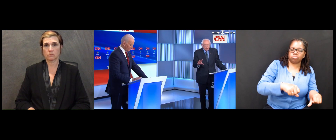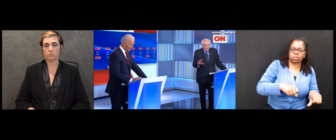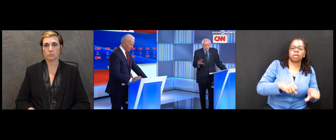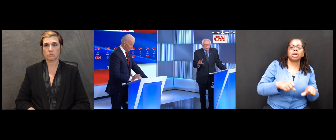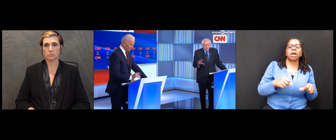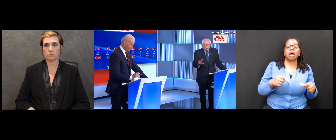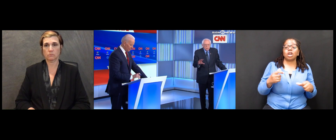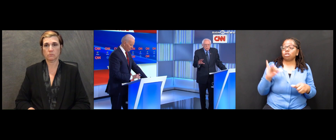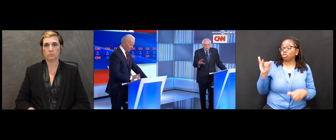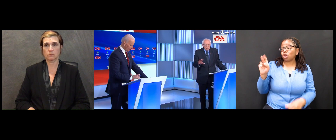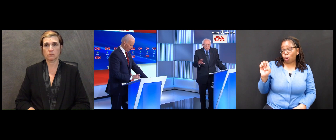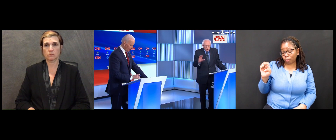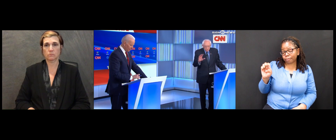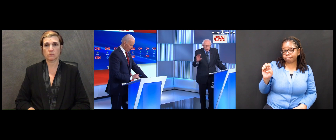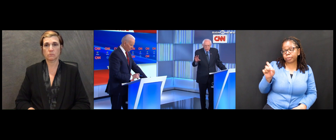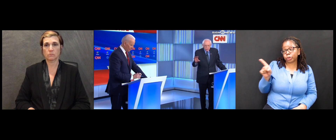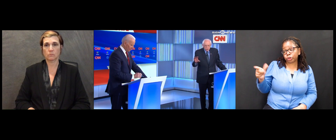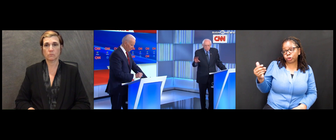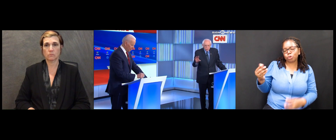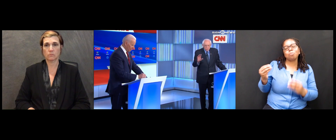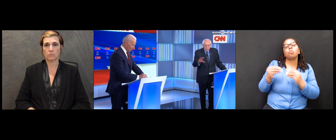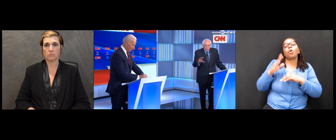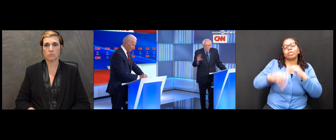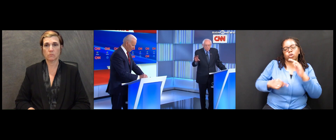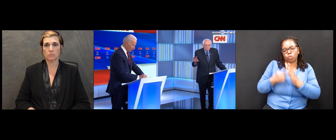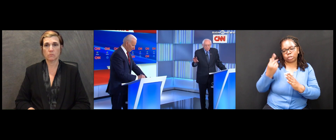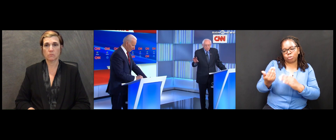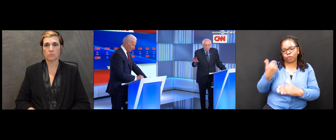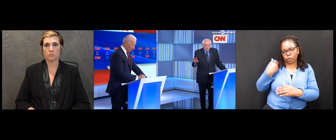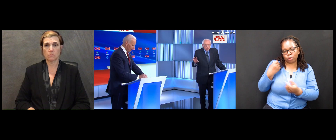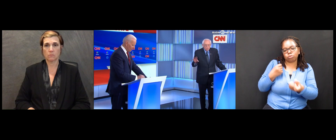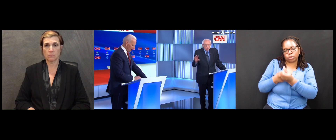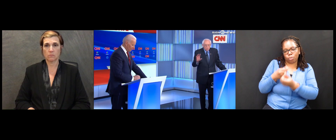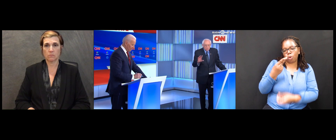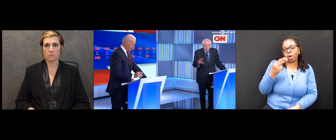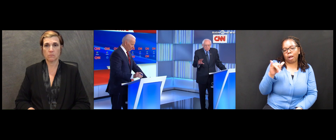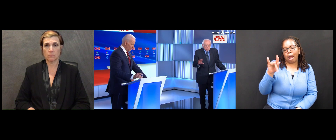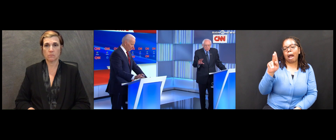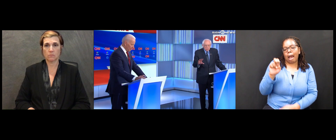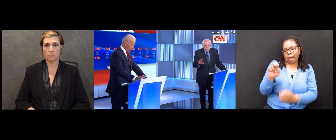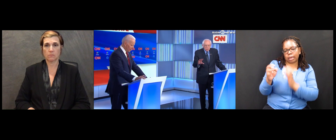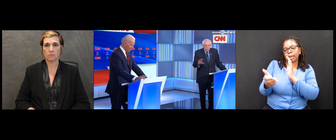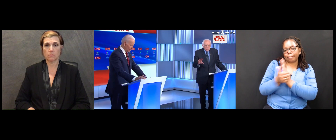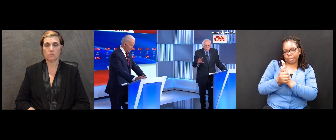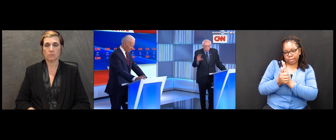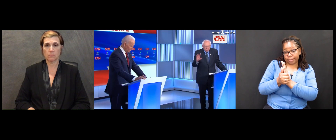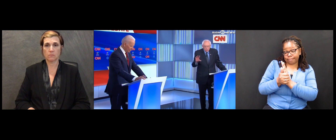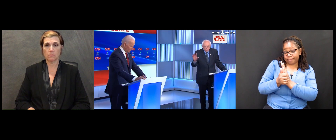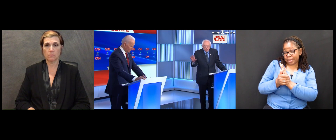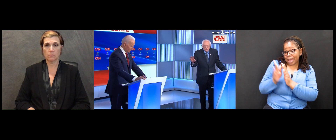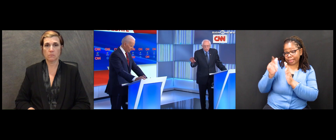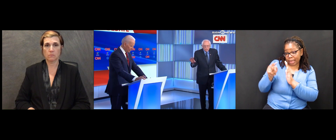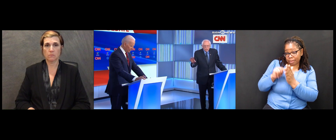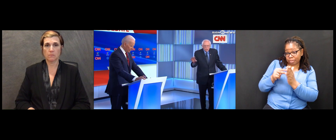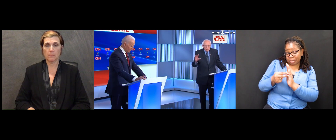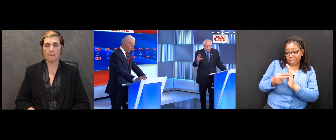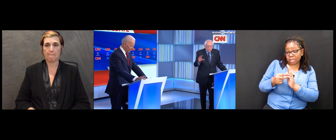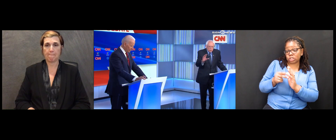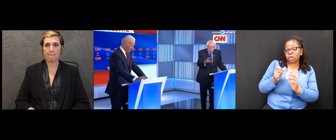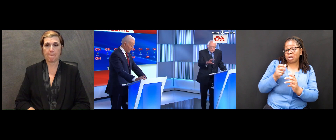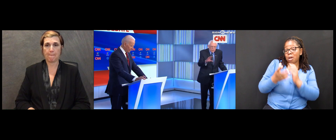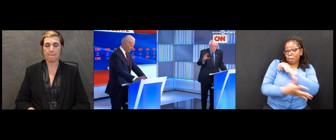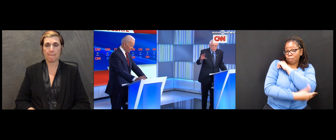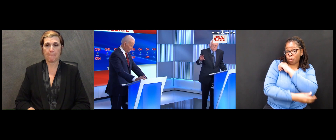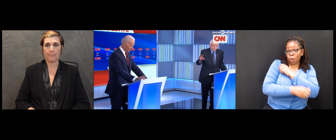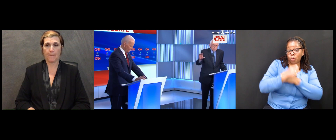the past, on more than one occasion, voted for the Hyde Amendment, which says that a woman, low-income woman, could